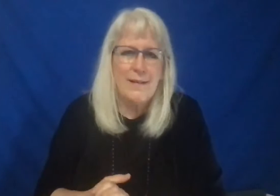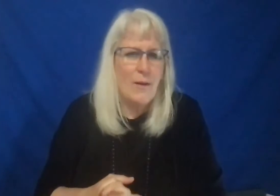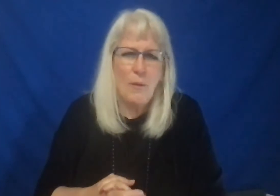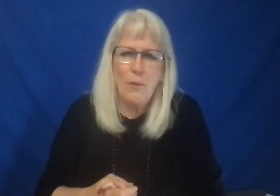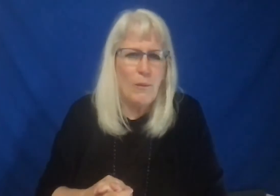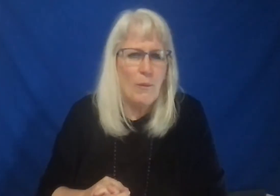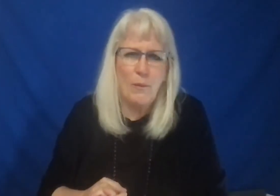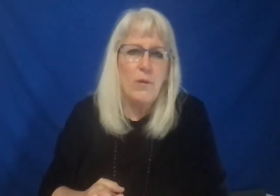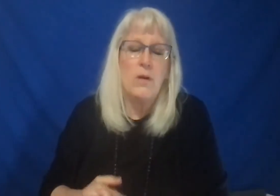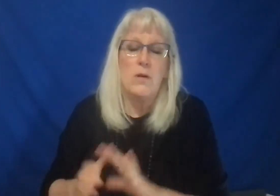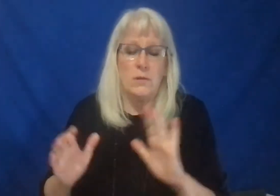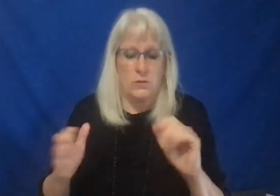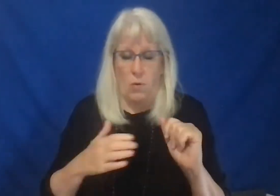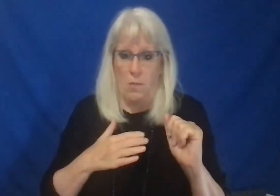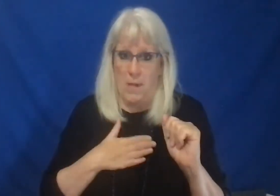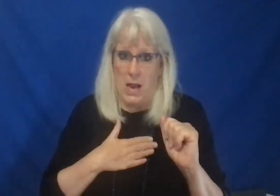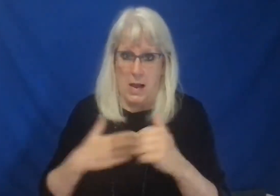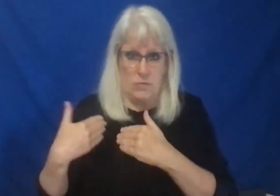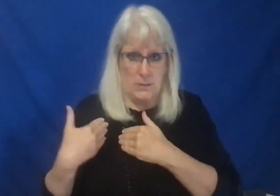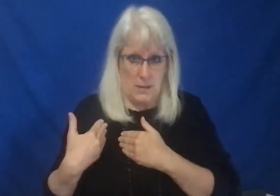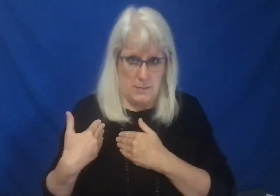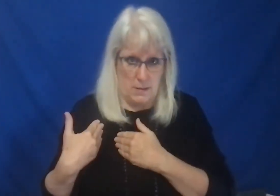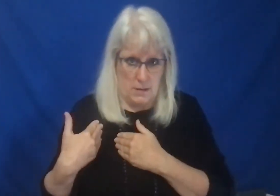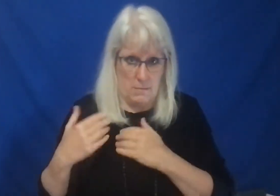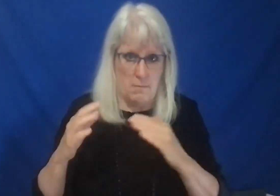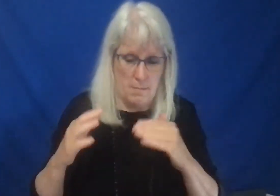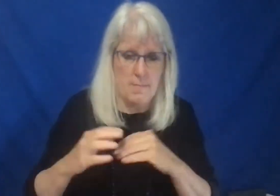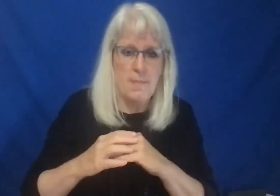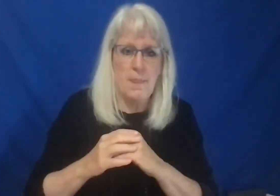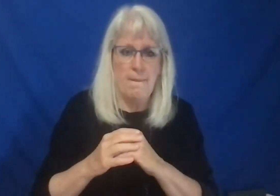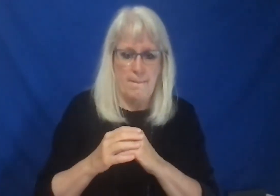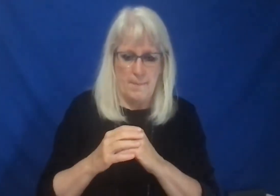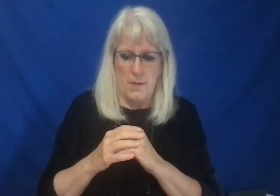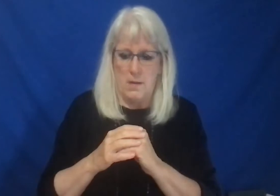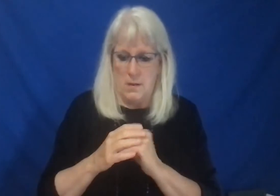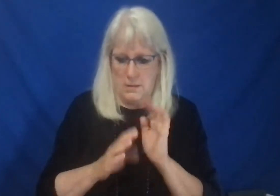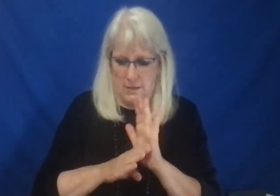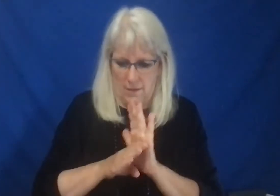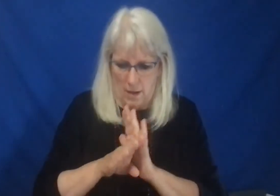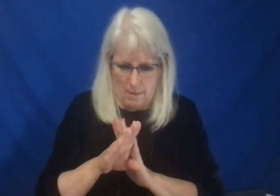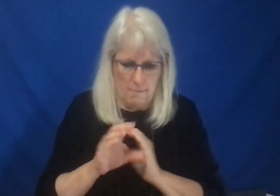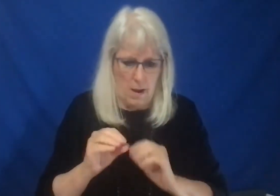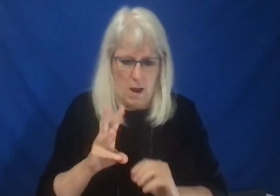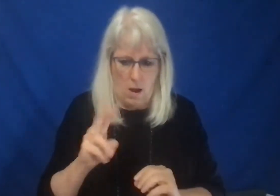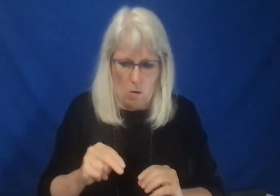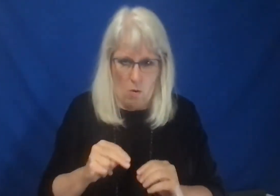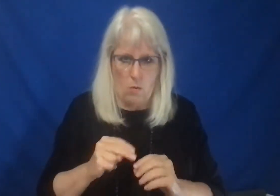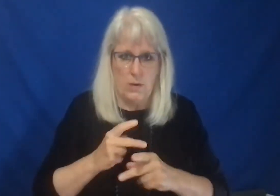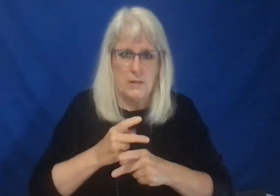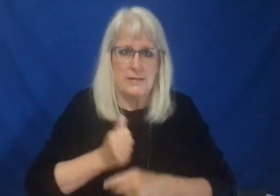So my responsibility is to cultivate my own well-being. Number one, by working